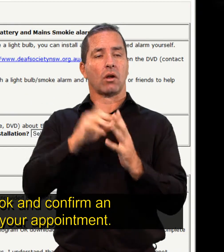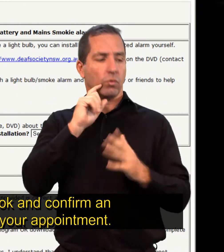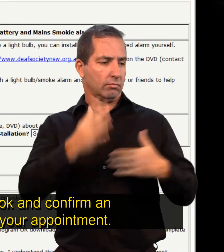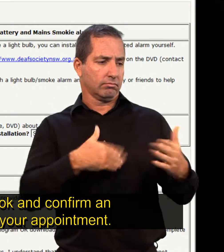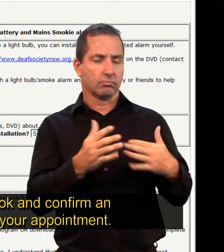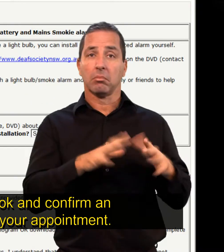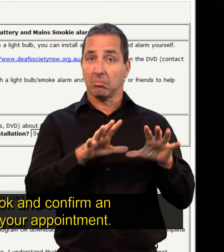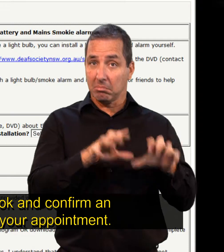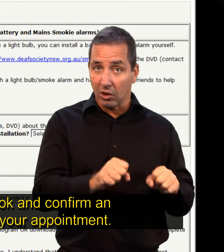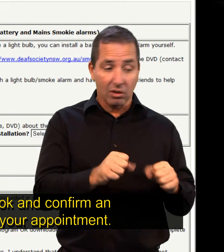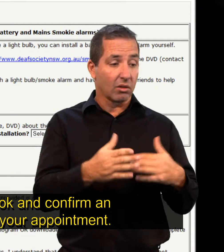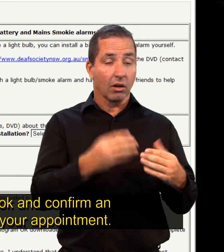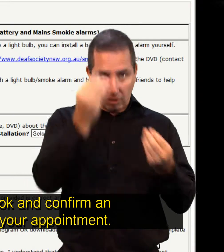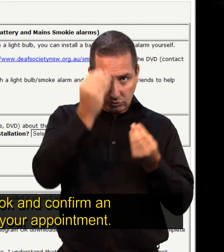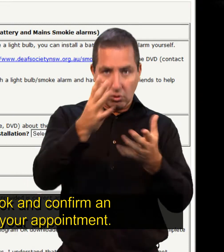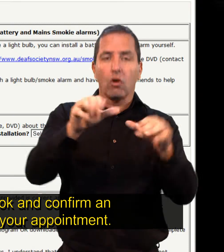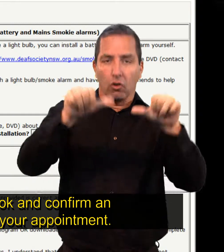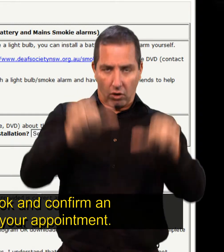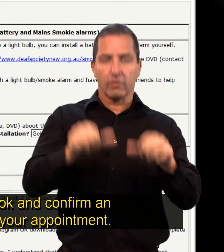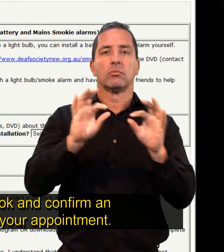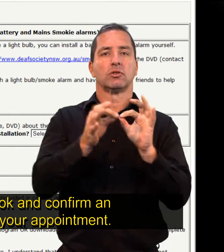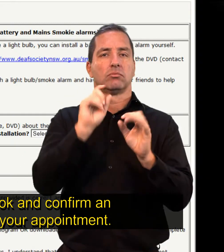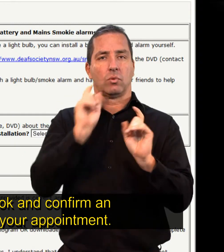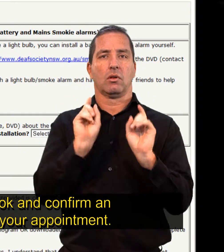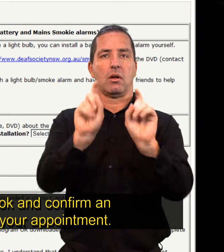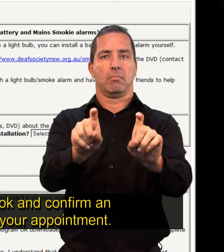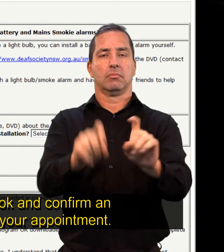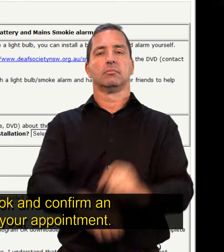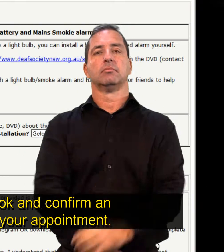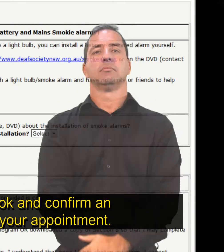book and confirm an interpreter for your appointment.